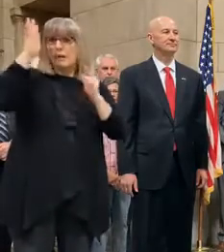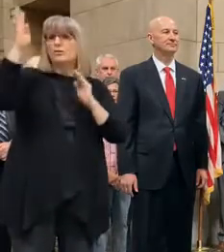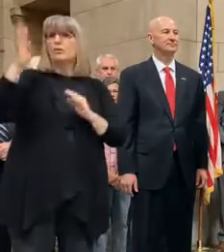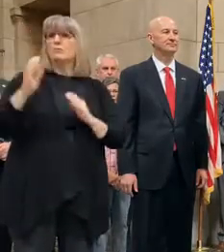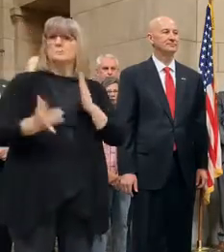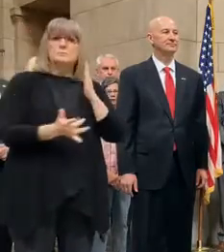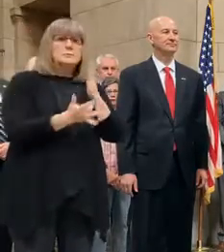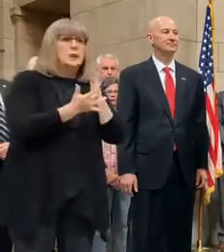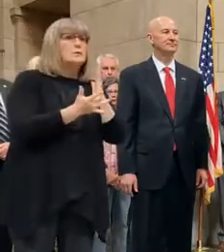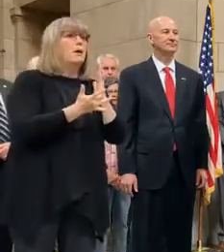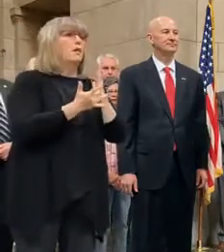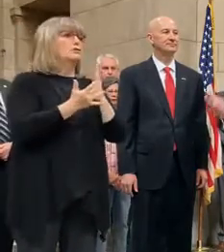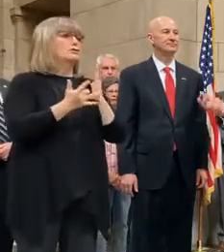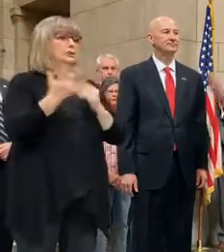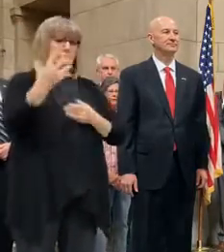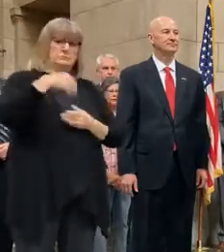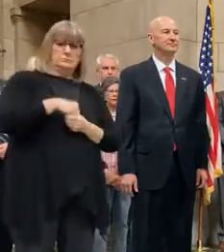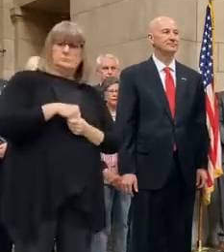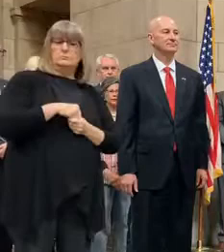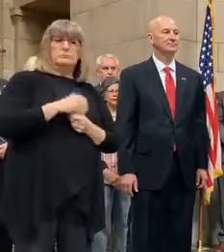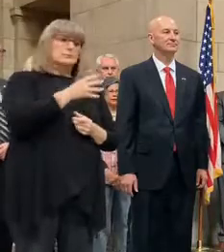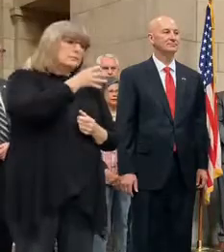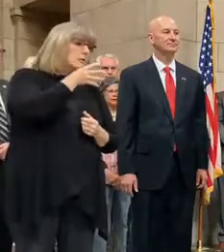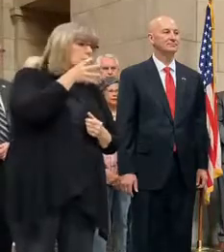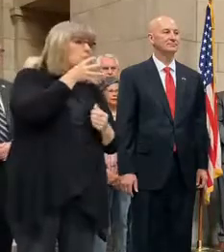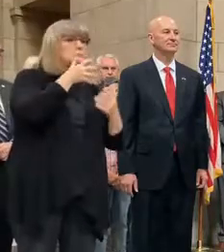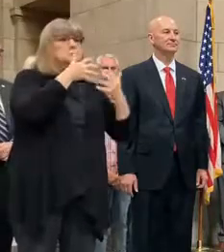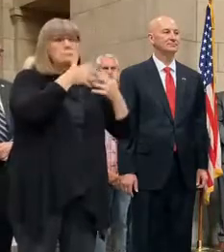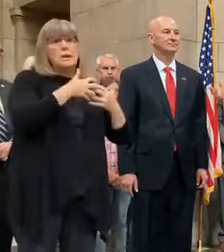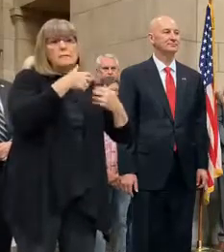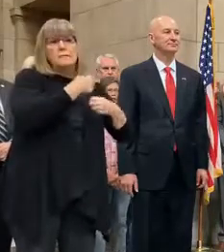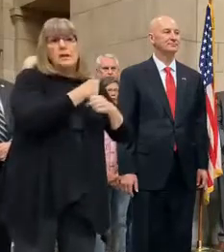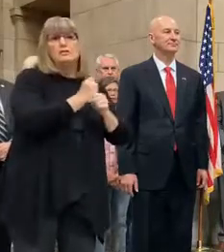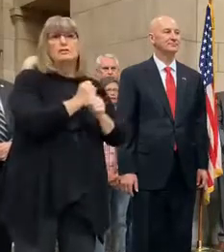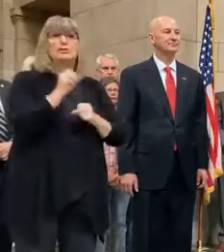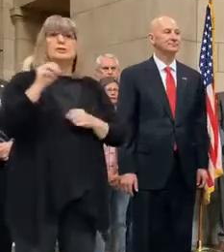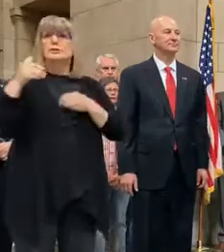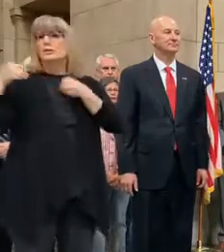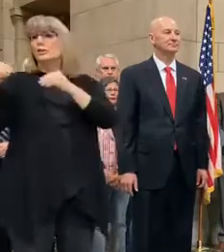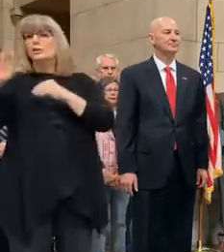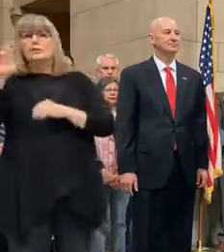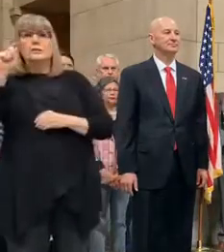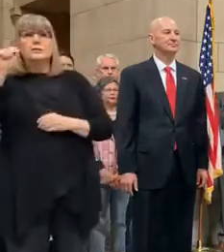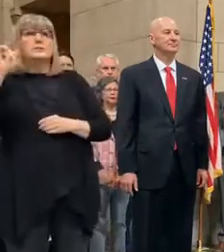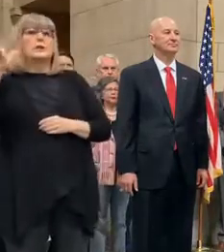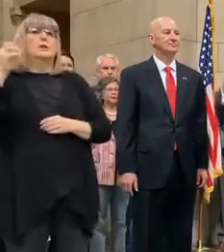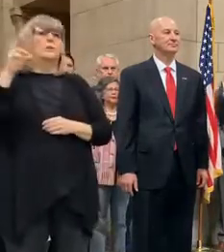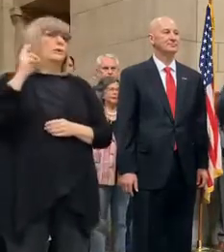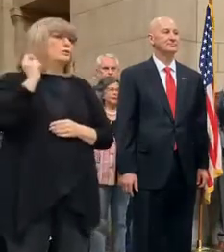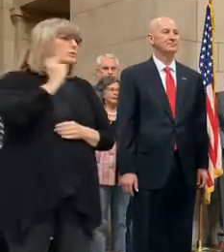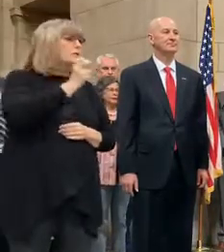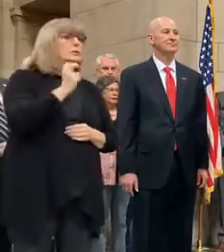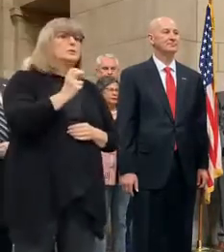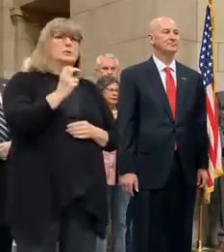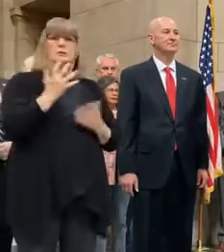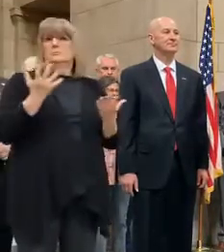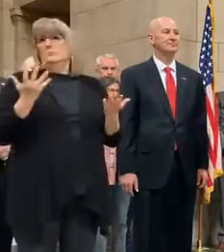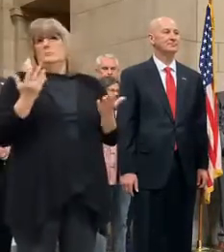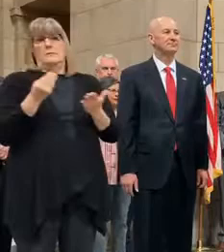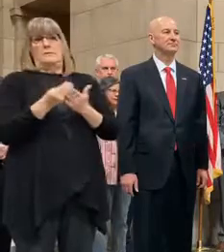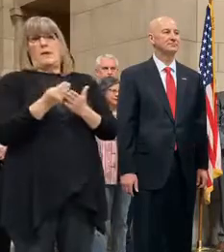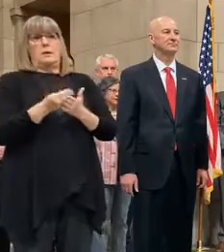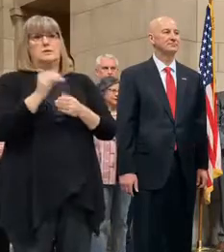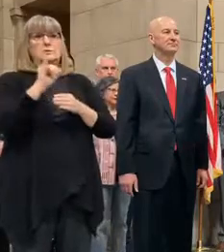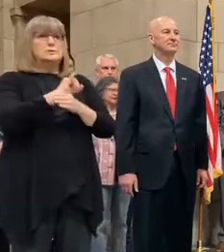companies to our core industries within the state, whether it's agriculture, manufacturing, or our retail, or our transportation logistics, or our finance